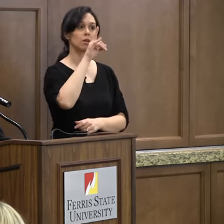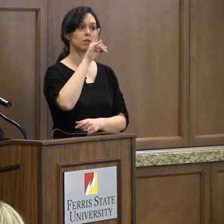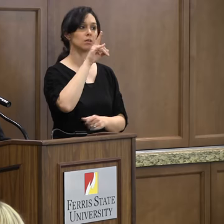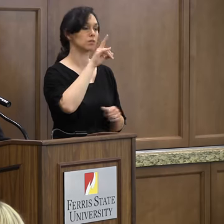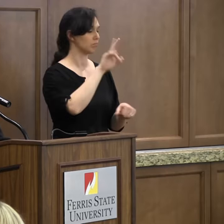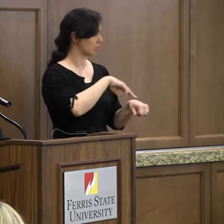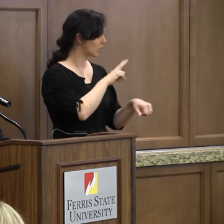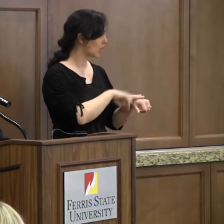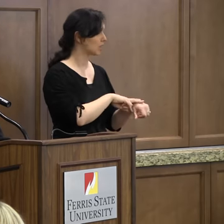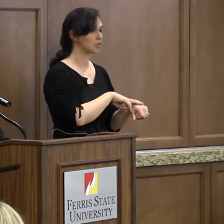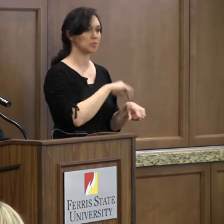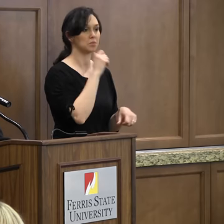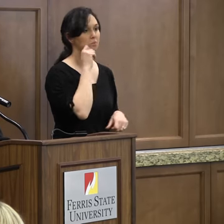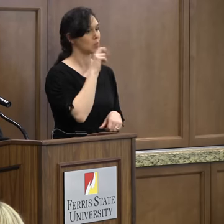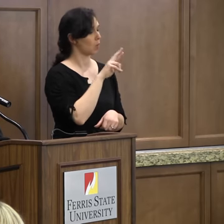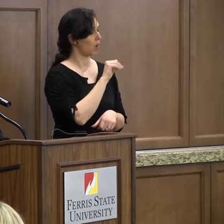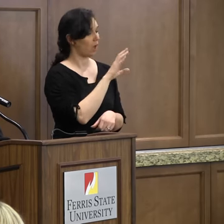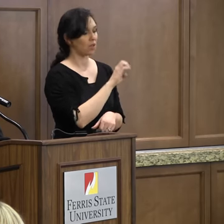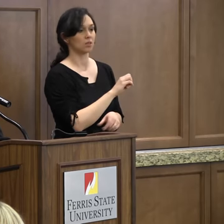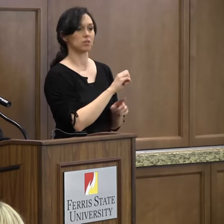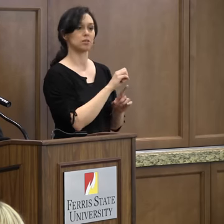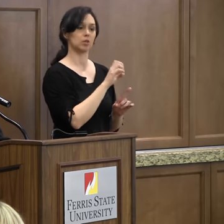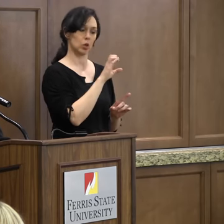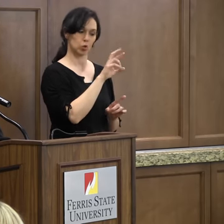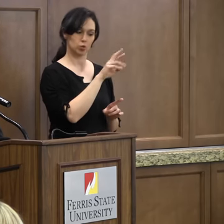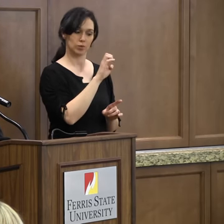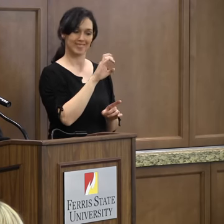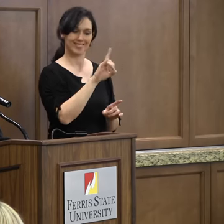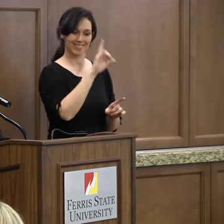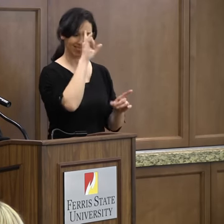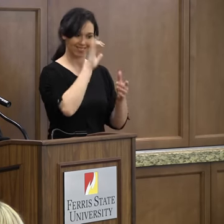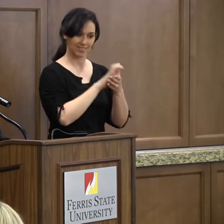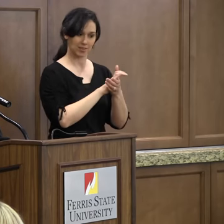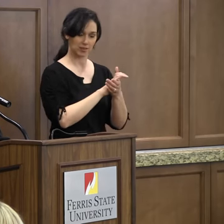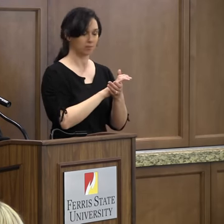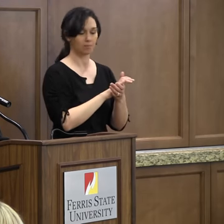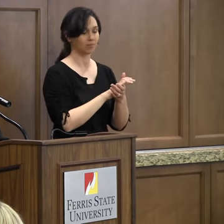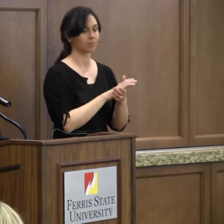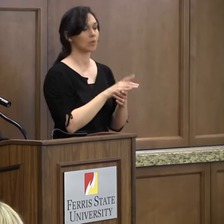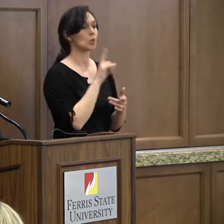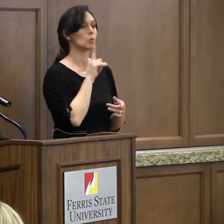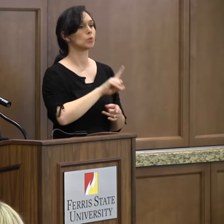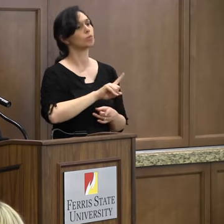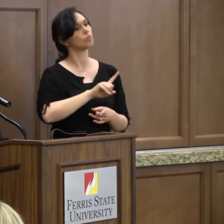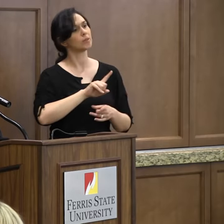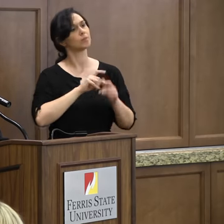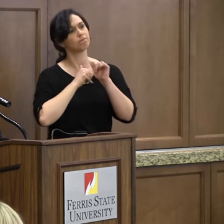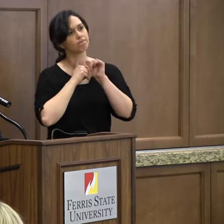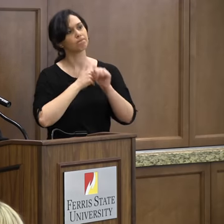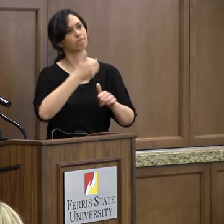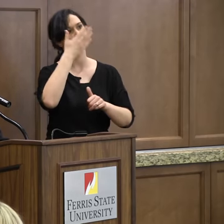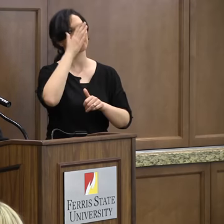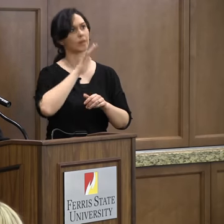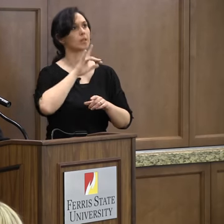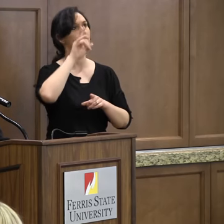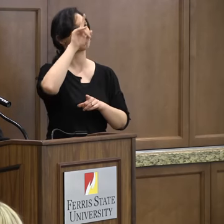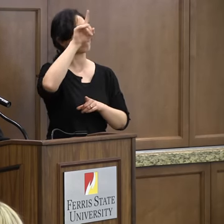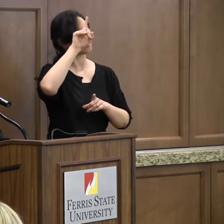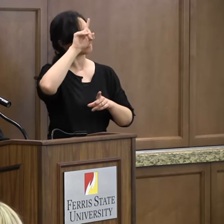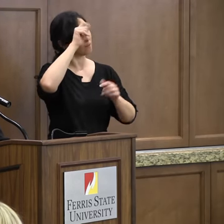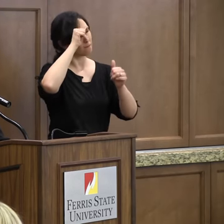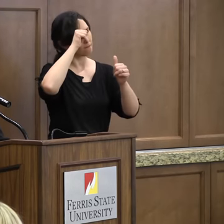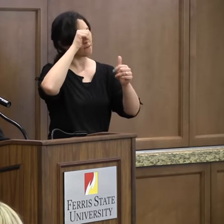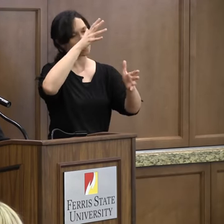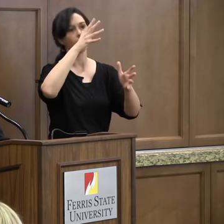creed is this vocation of sonship and brotherhood. because I believe that the Father is